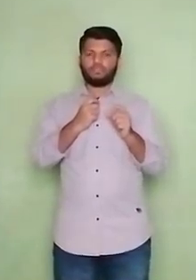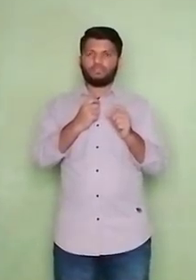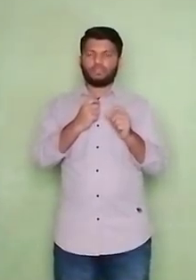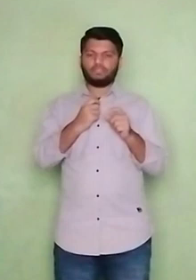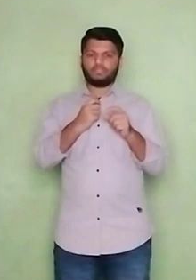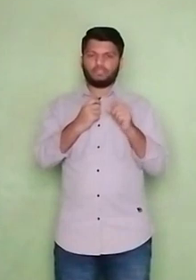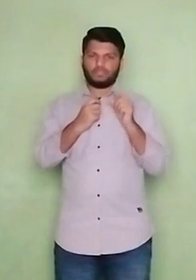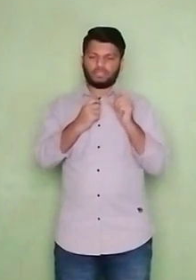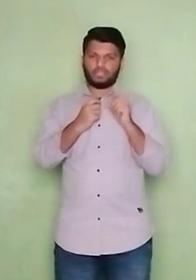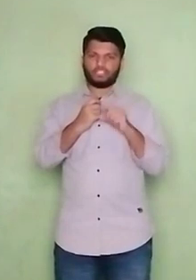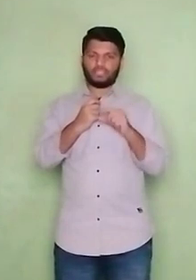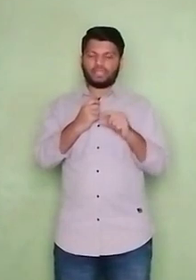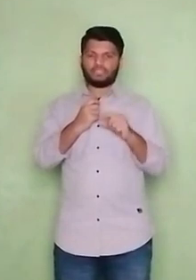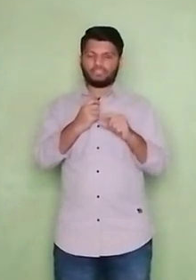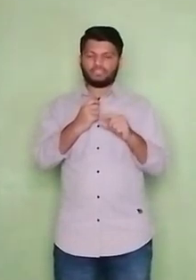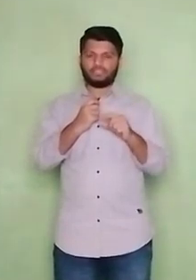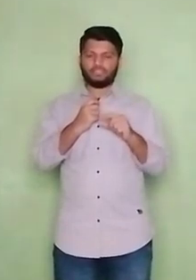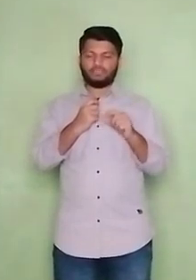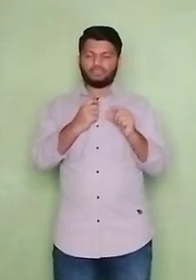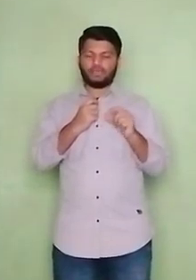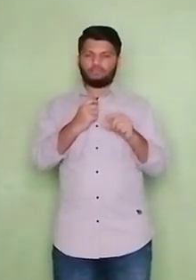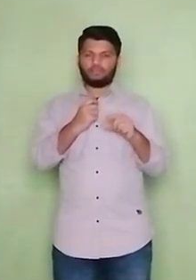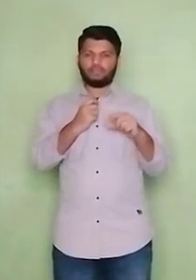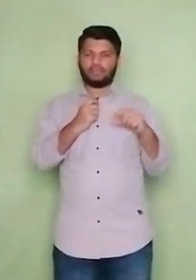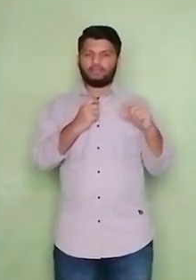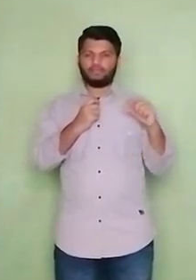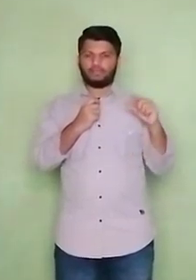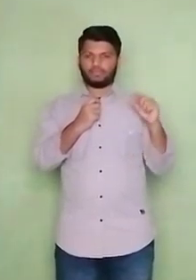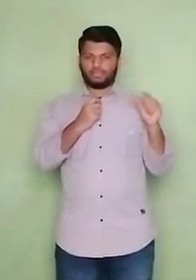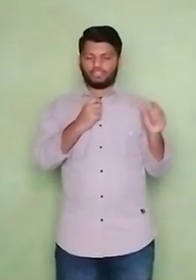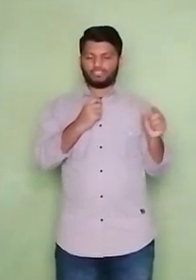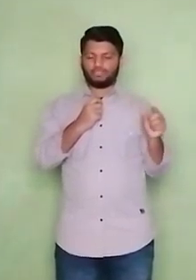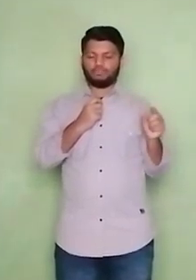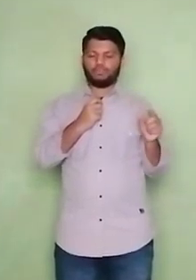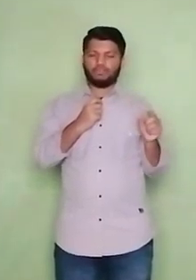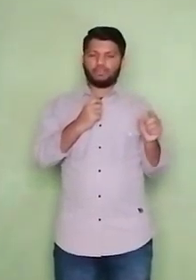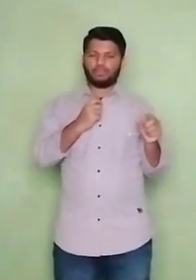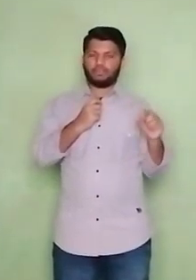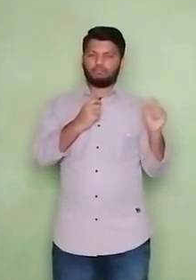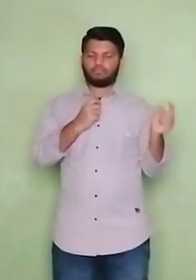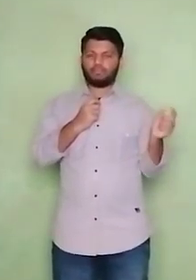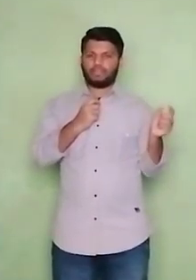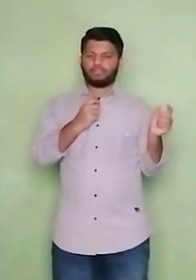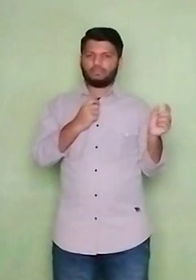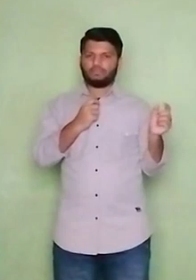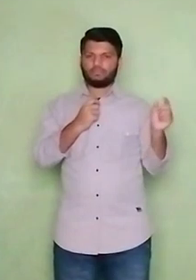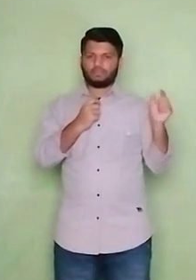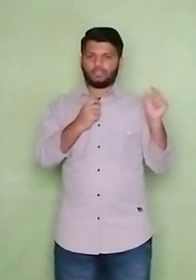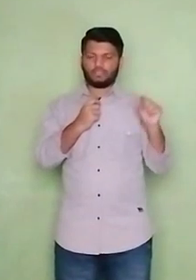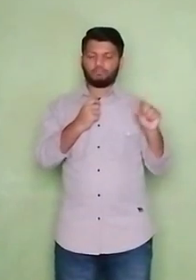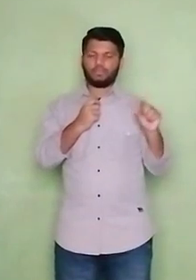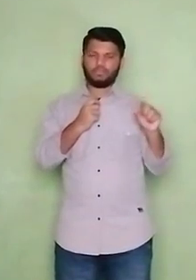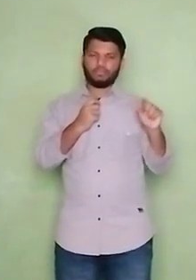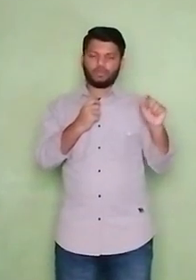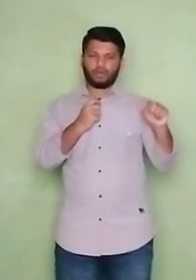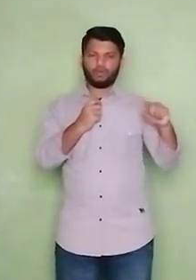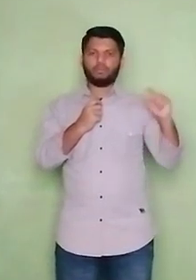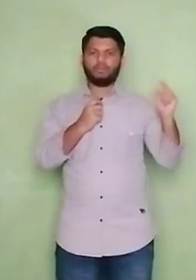there is initialization, after that the condition, and after that increment or